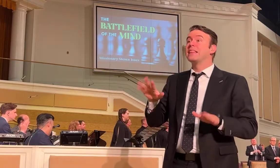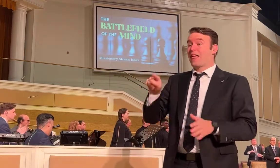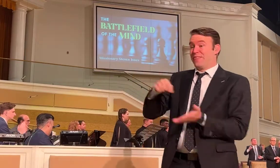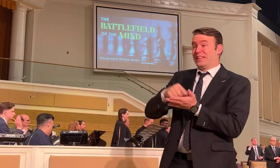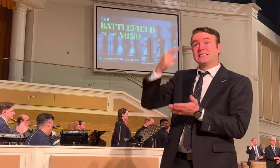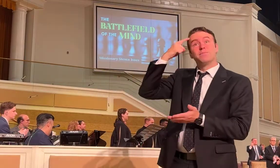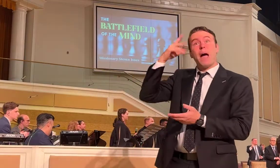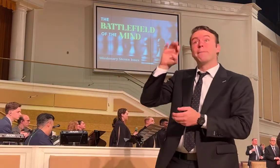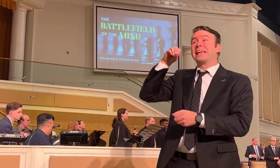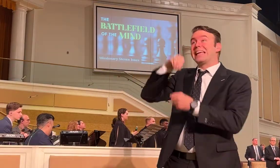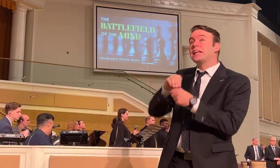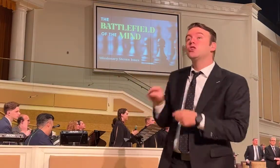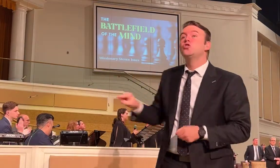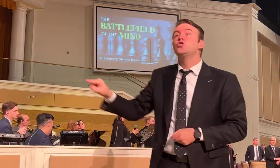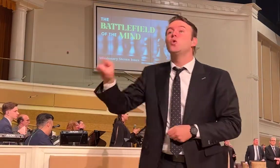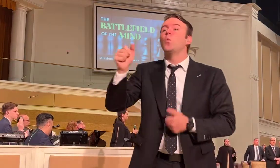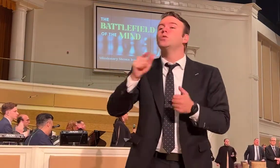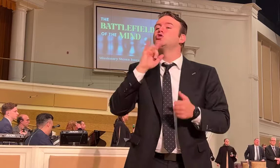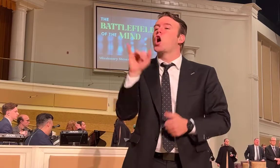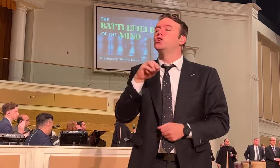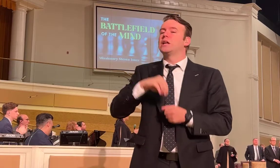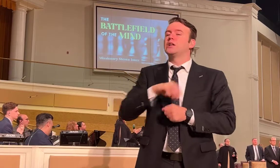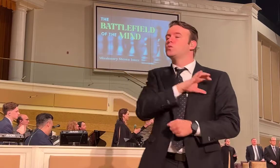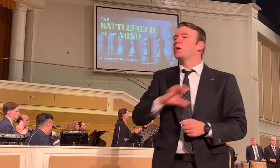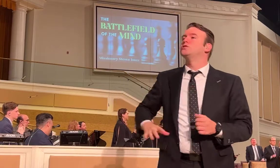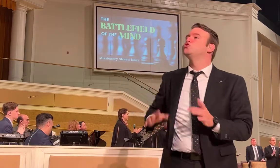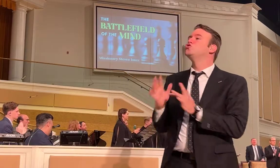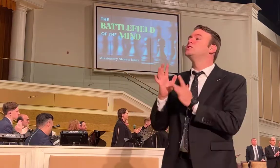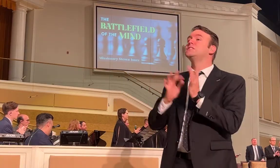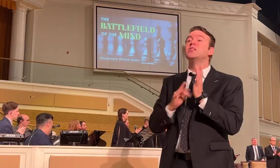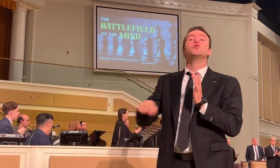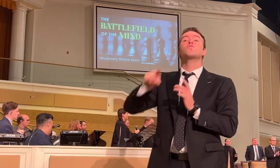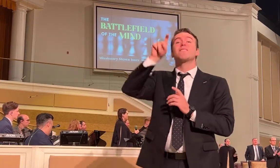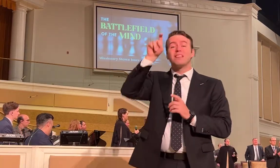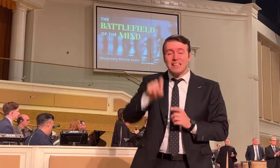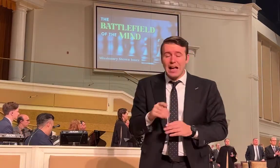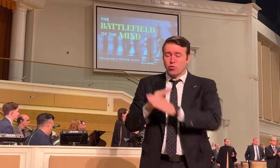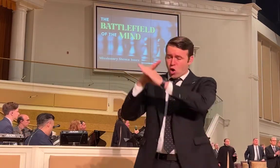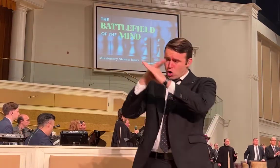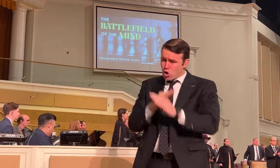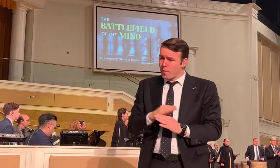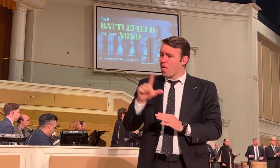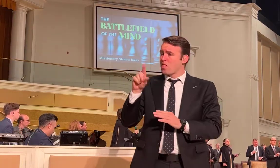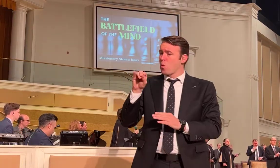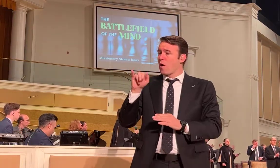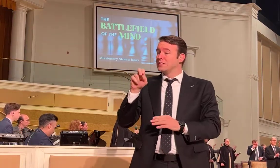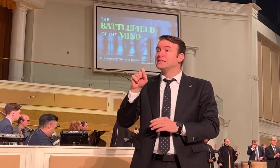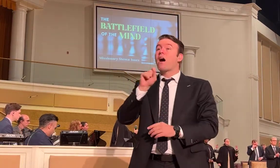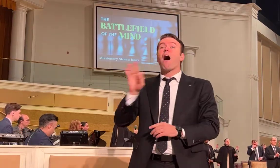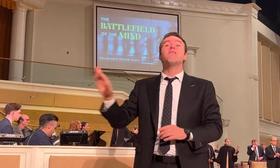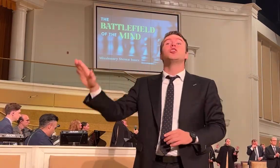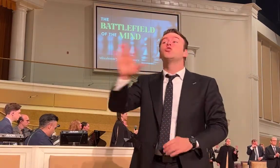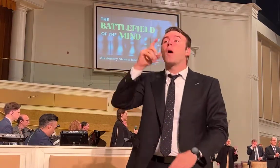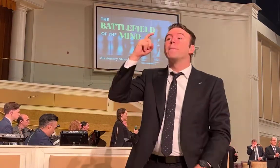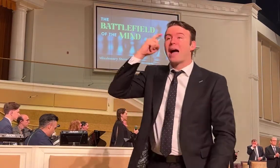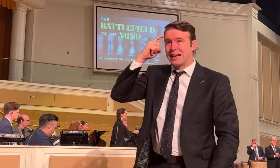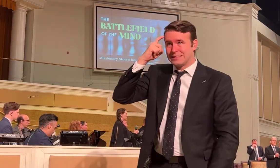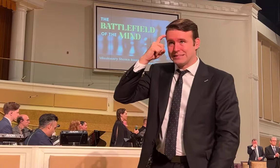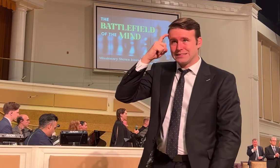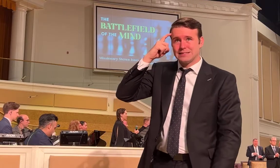mind be in you that was also in Christ Jesus. You've got to gird up the loins of your